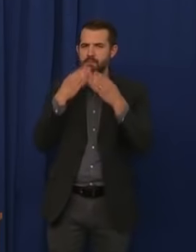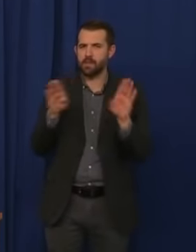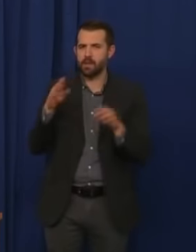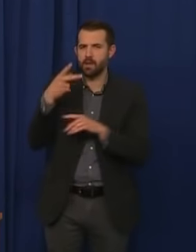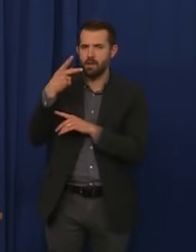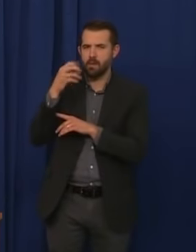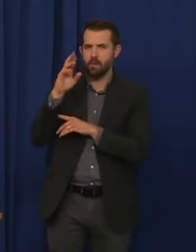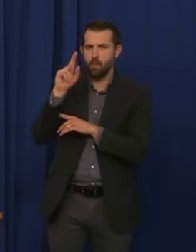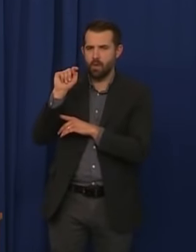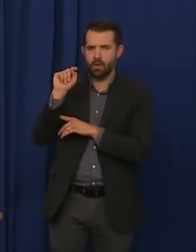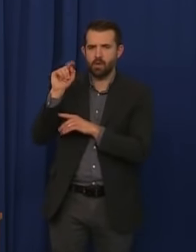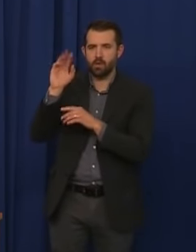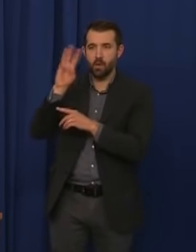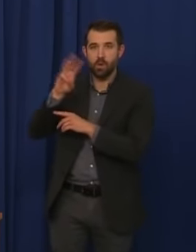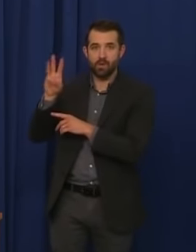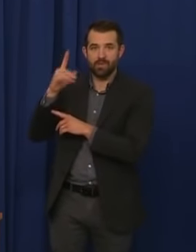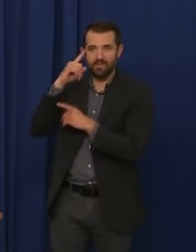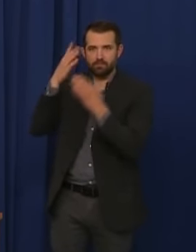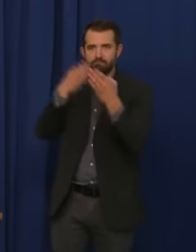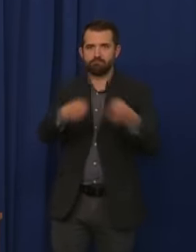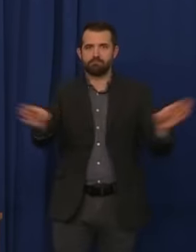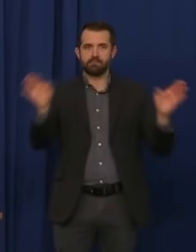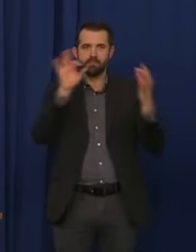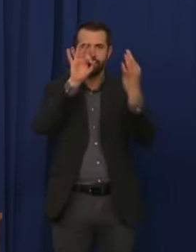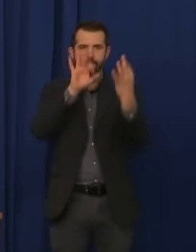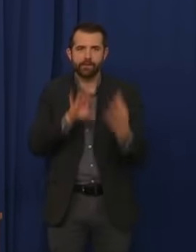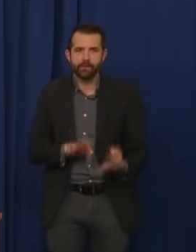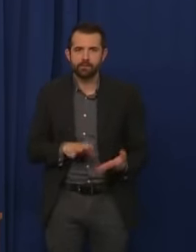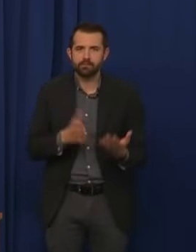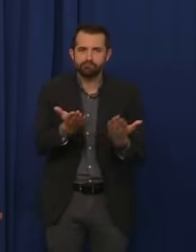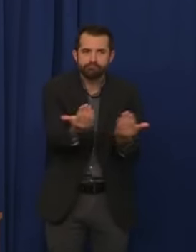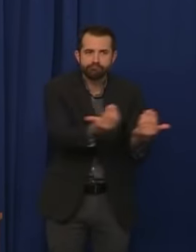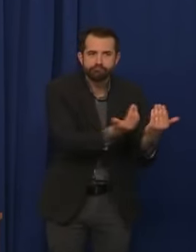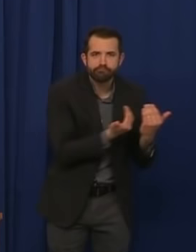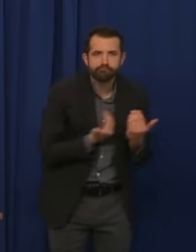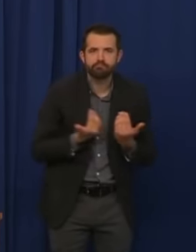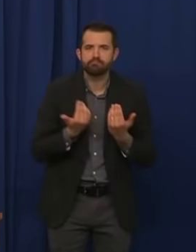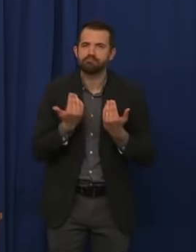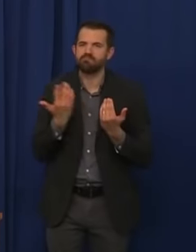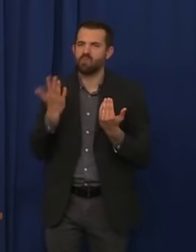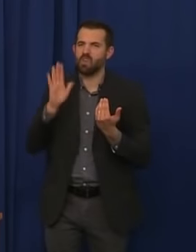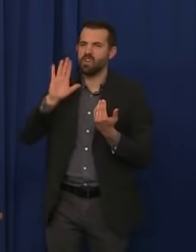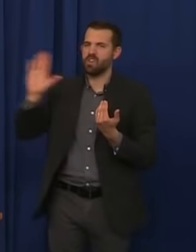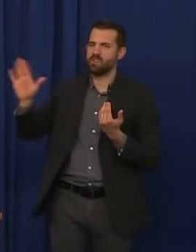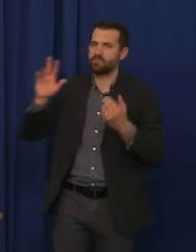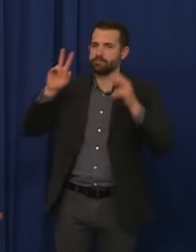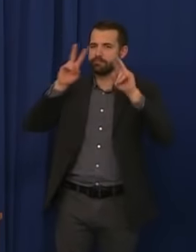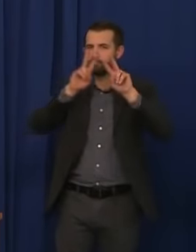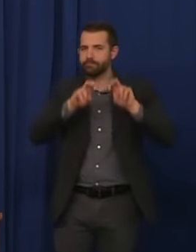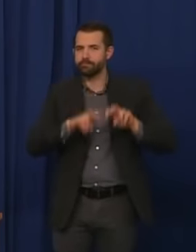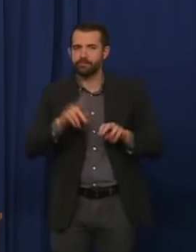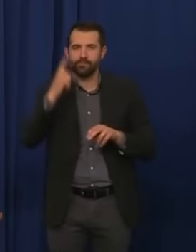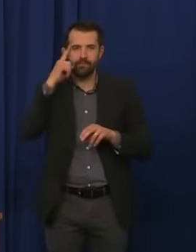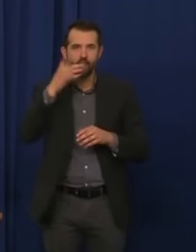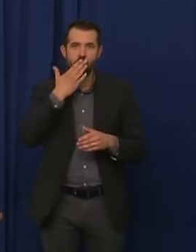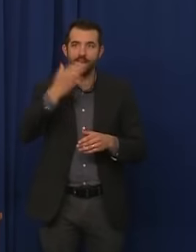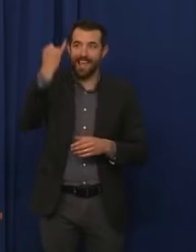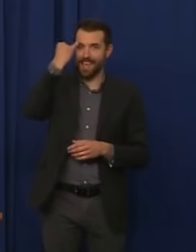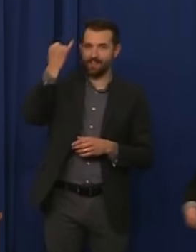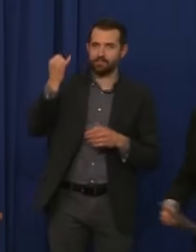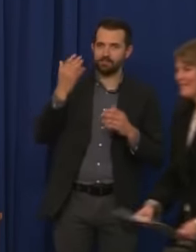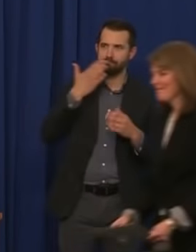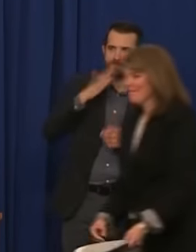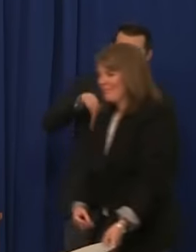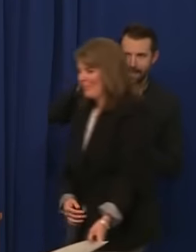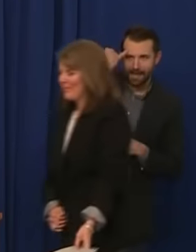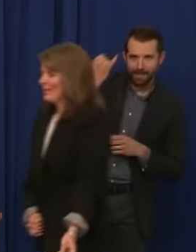the public, what is your plan for separating a good idea versus an unrealistic idea? Well, Heather's here. Her office is